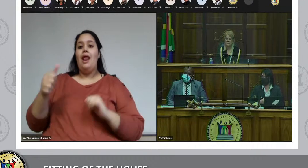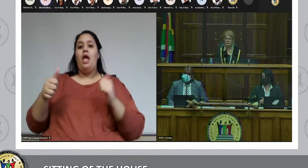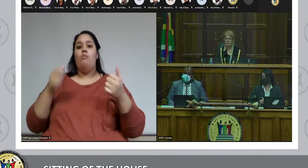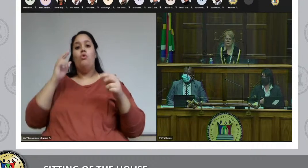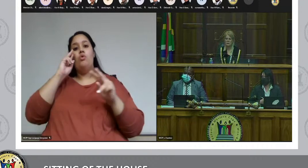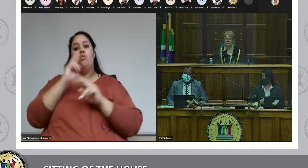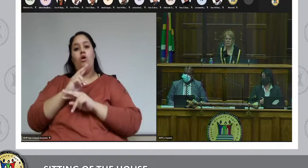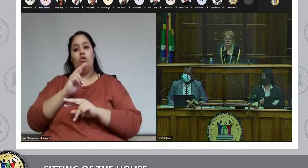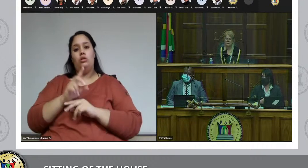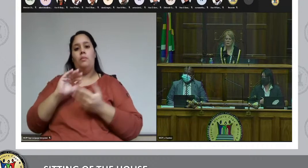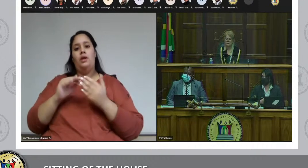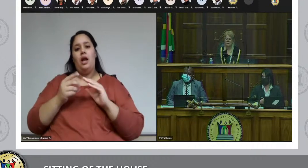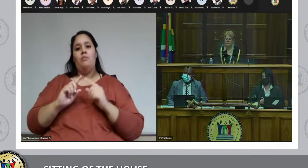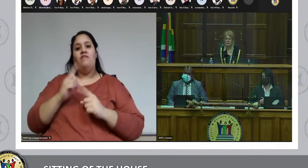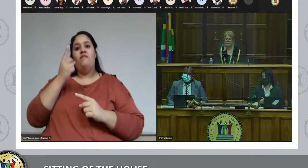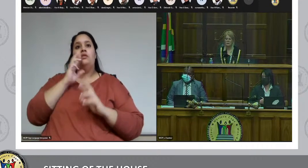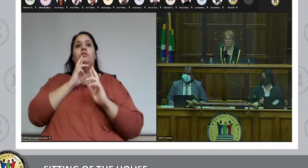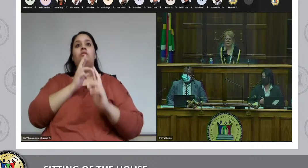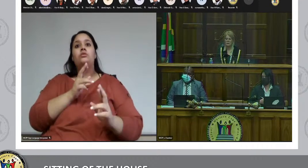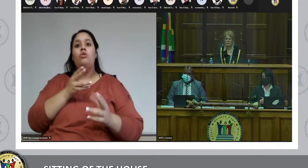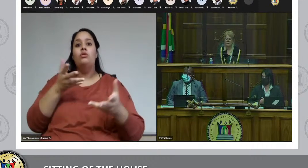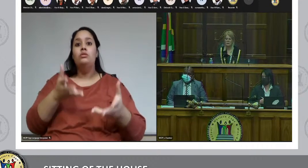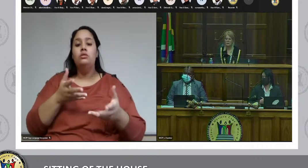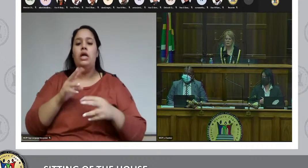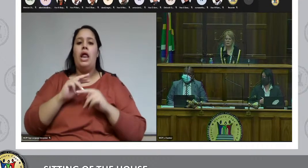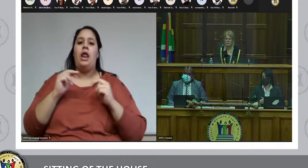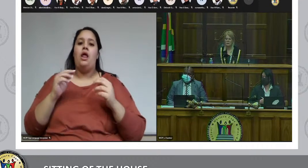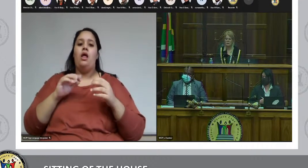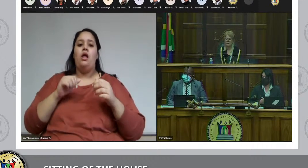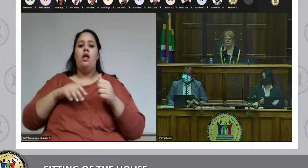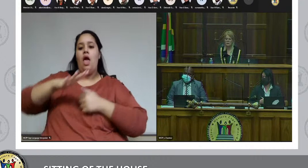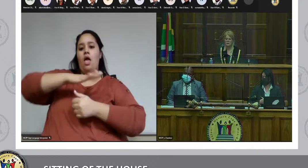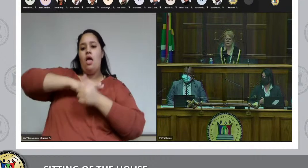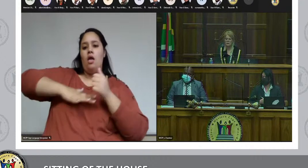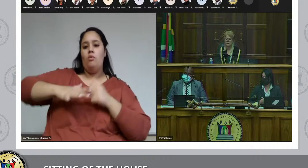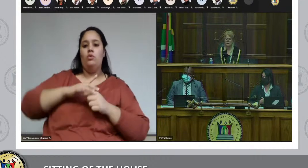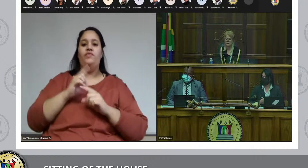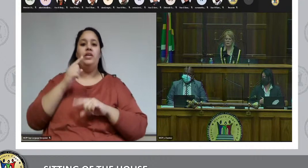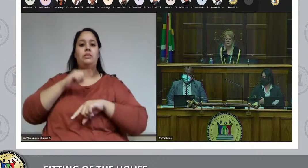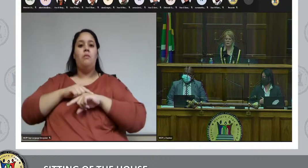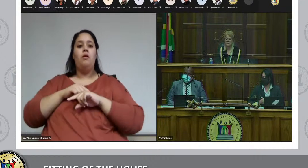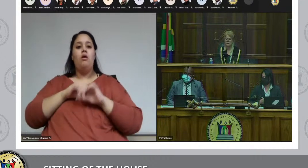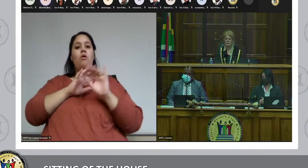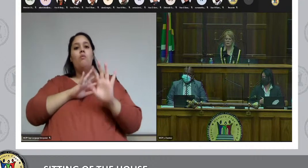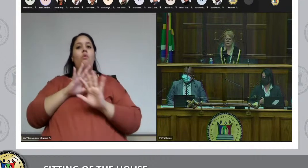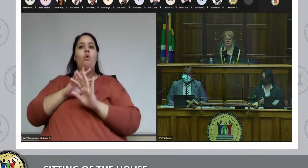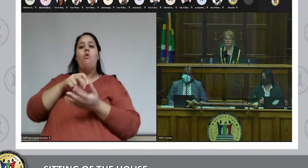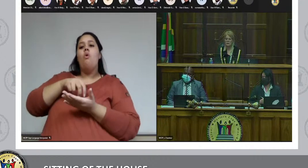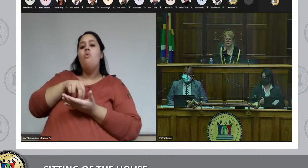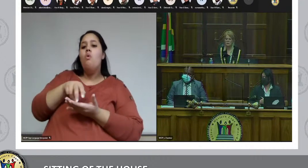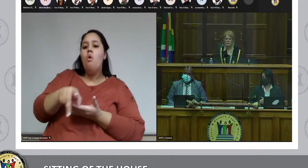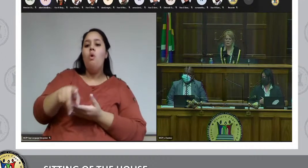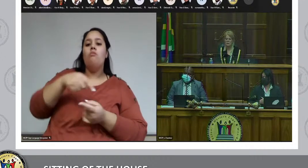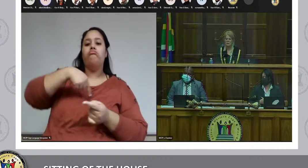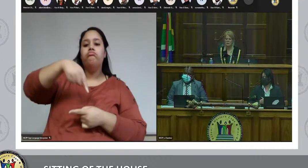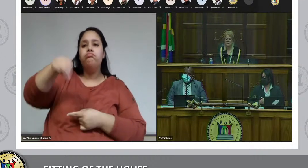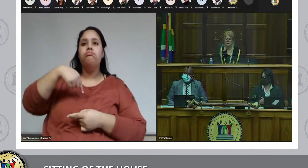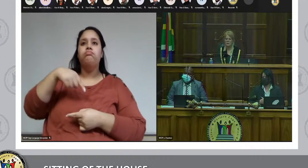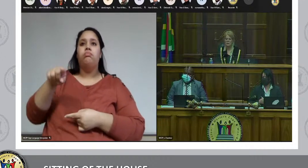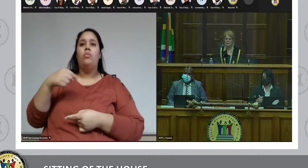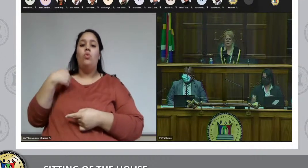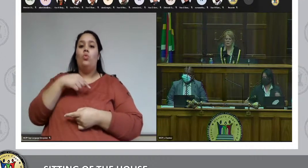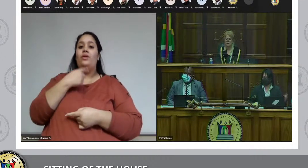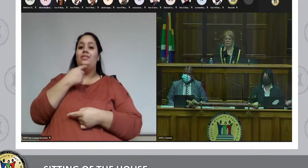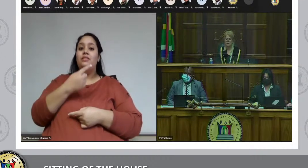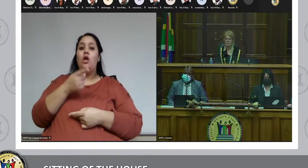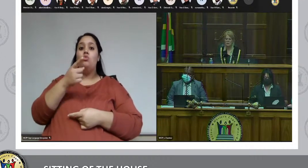responders in a particular neighborhood. So they're the first people walking, marching up and down the street. All we say, as you are marching